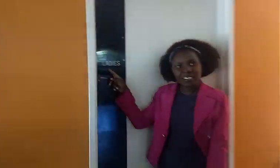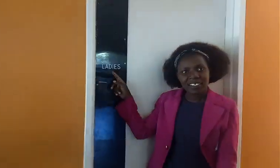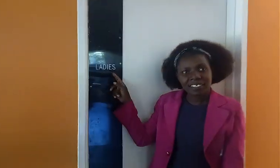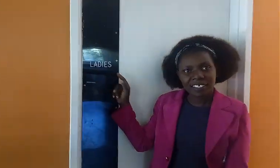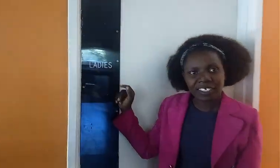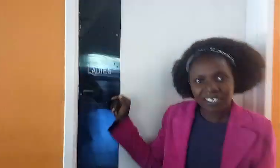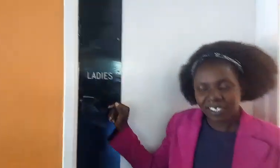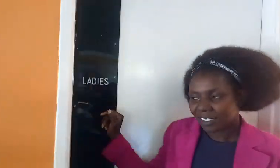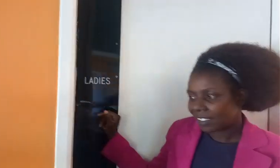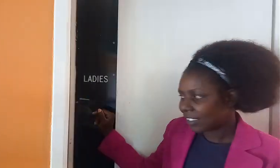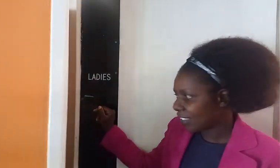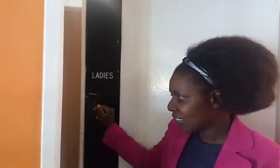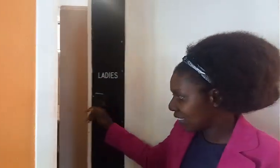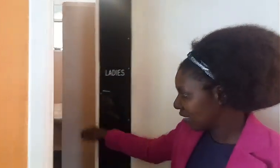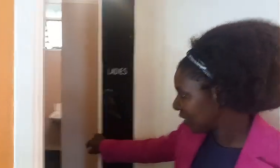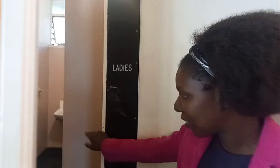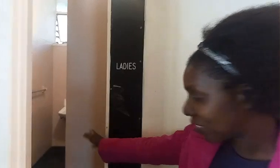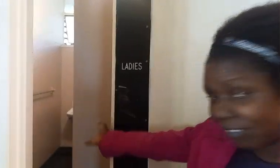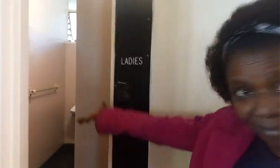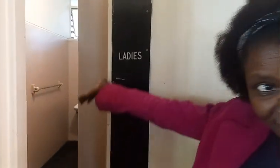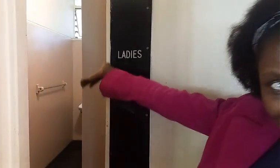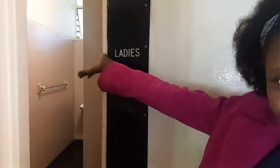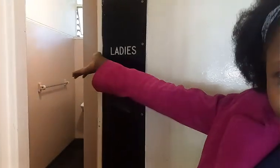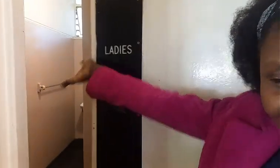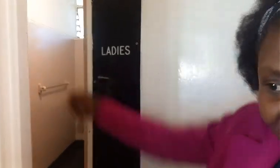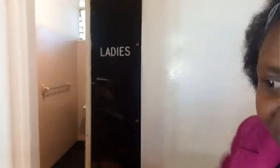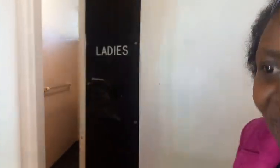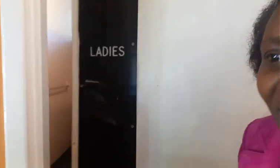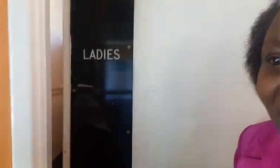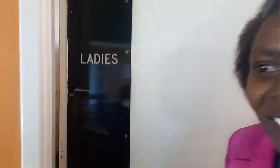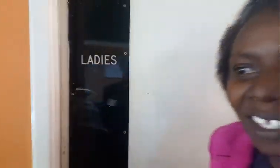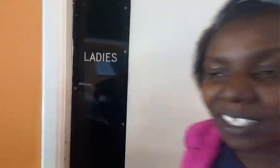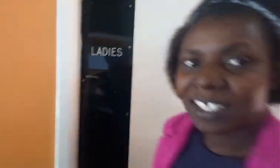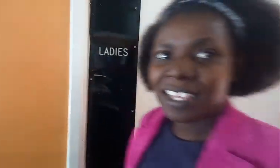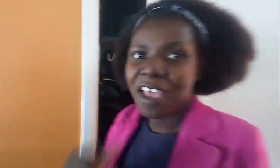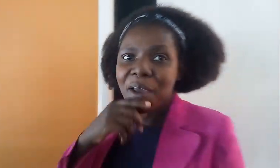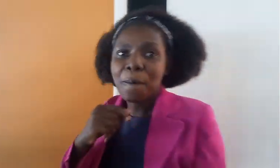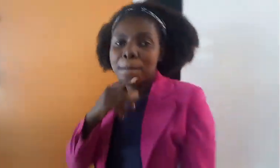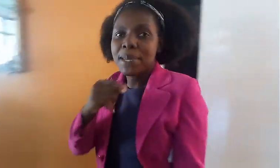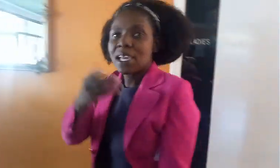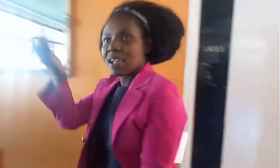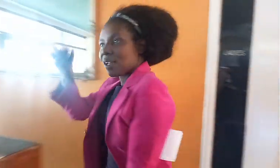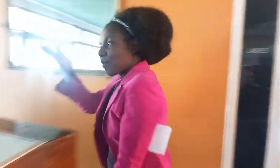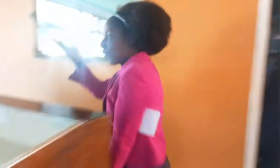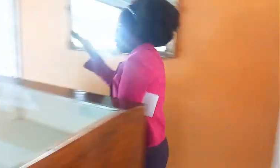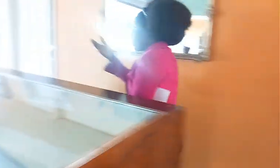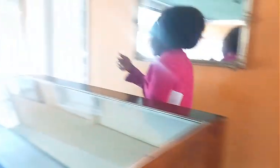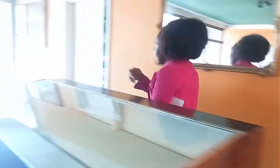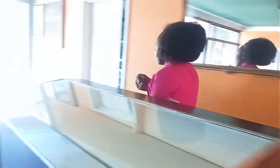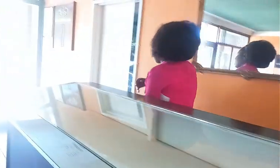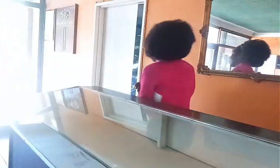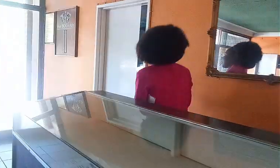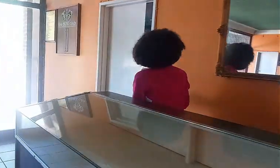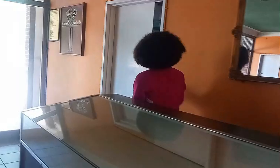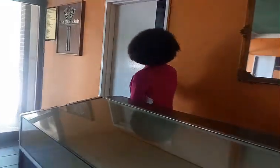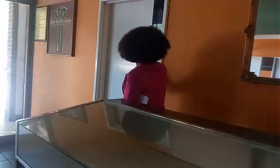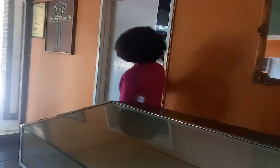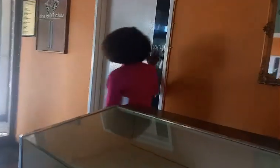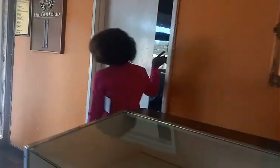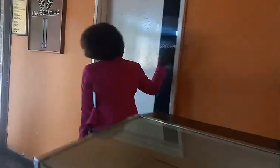gentleman is. So, this is the ladies. If you need